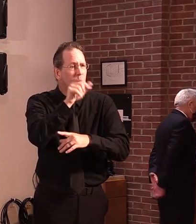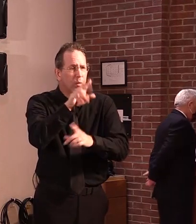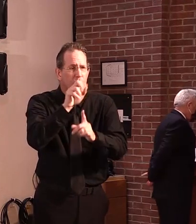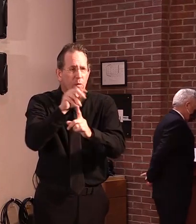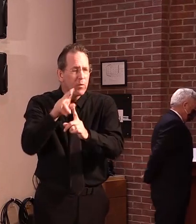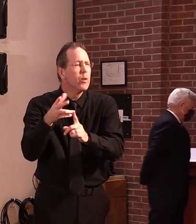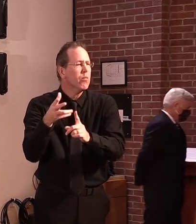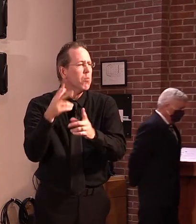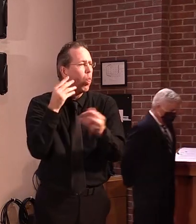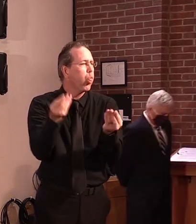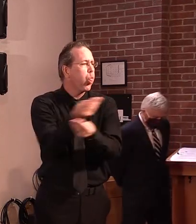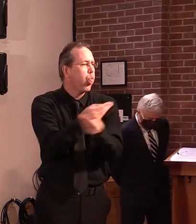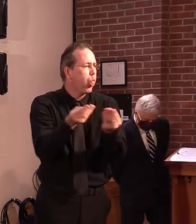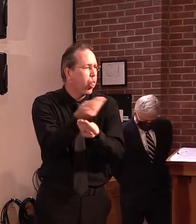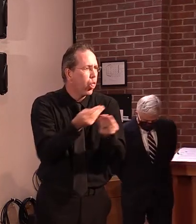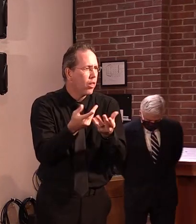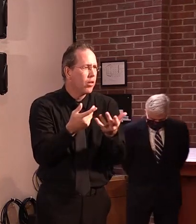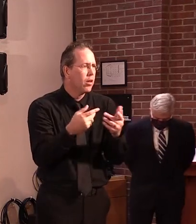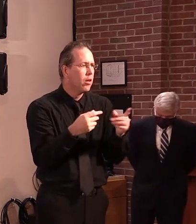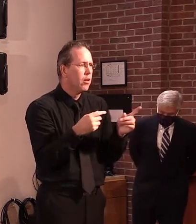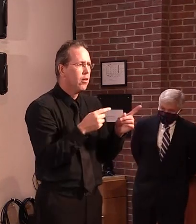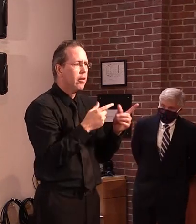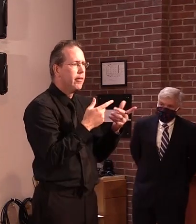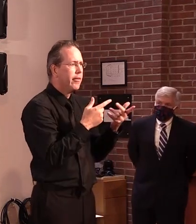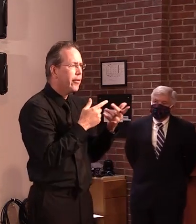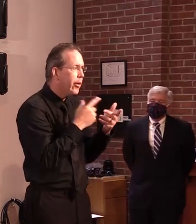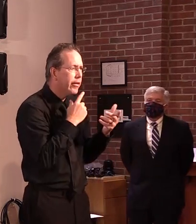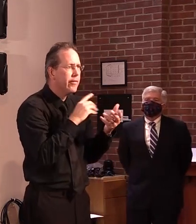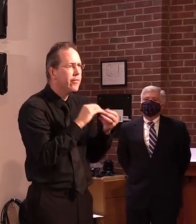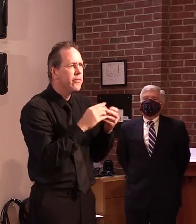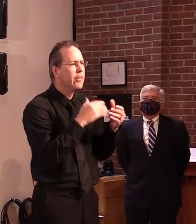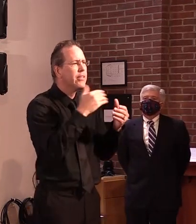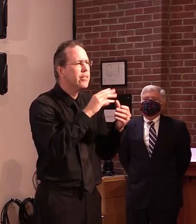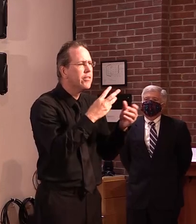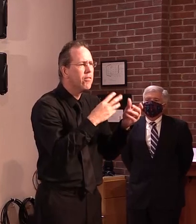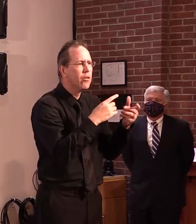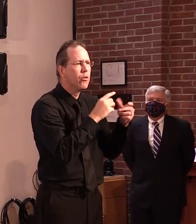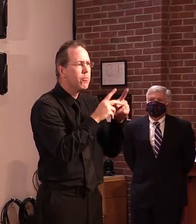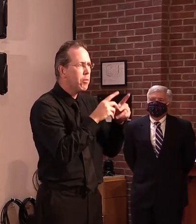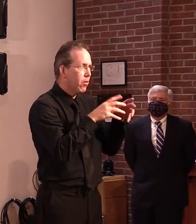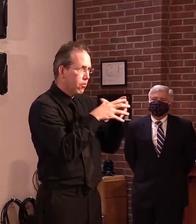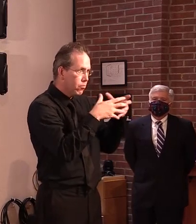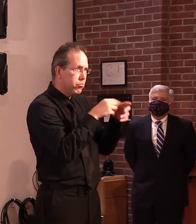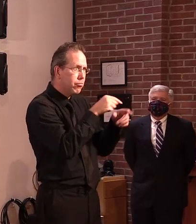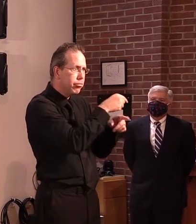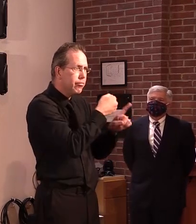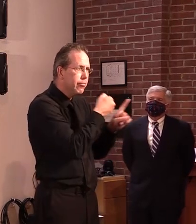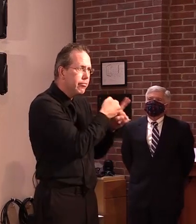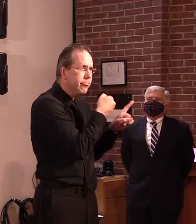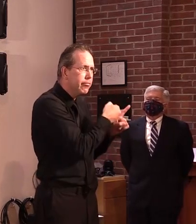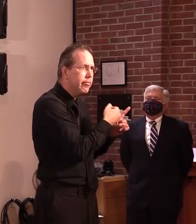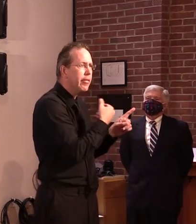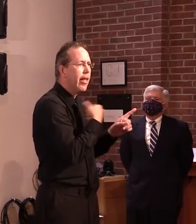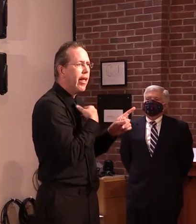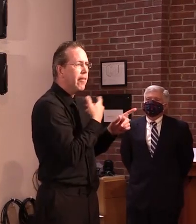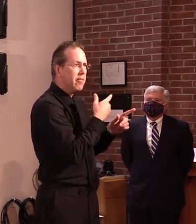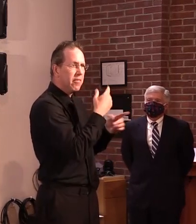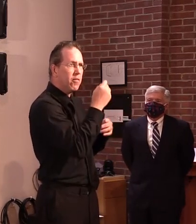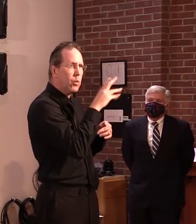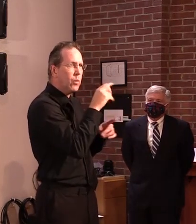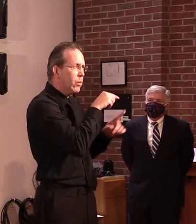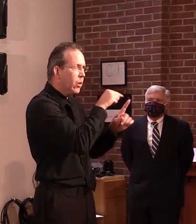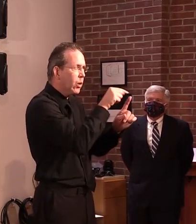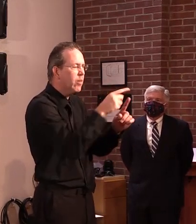an assumption after a point in time that this next person has the flu. In this era, it's going to be a little hard to